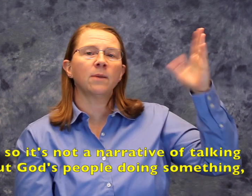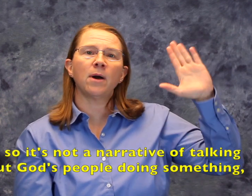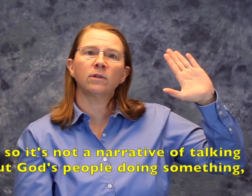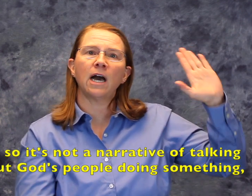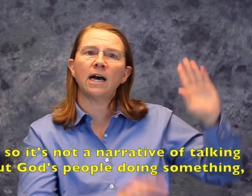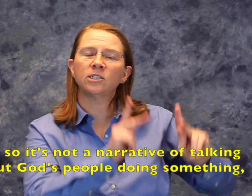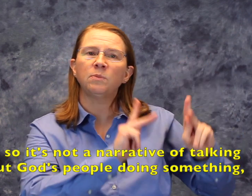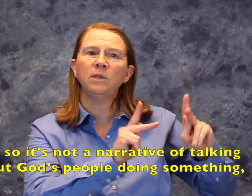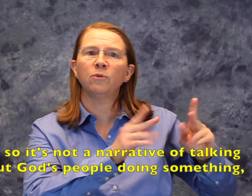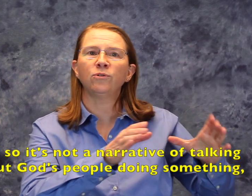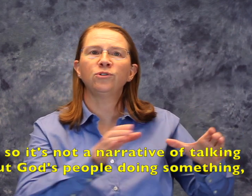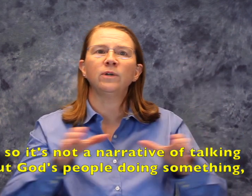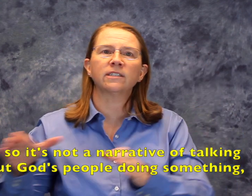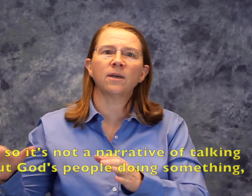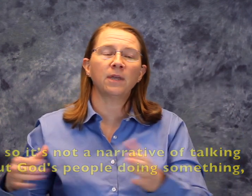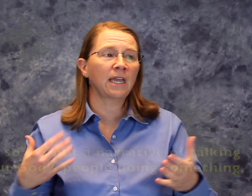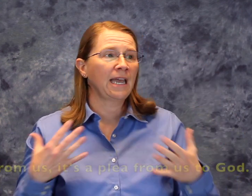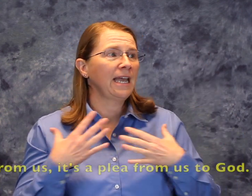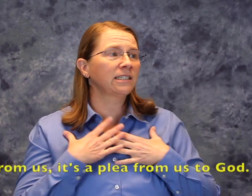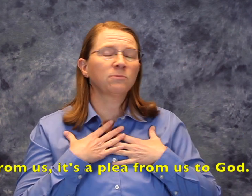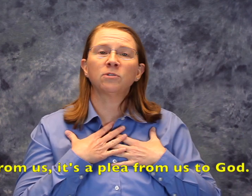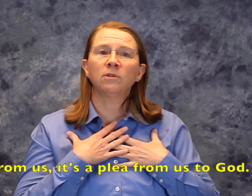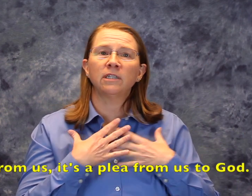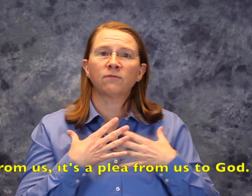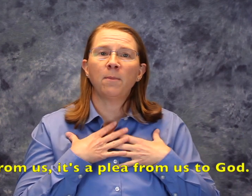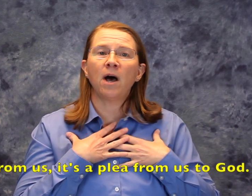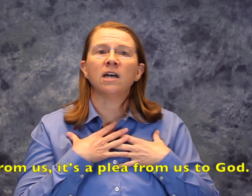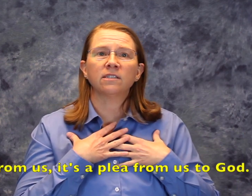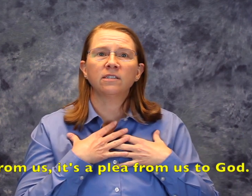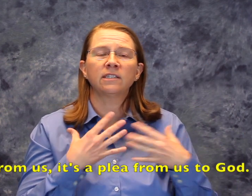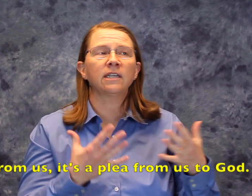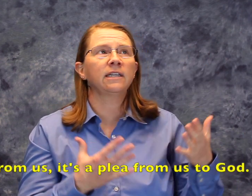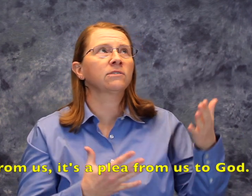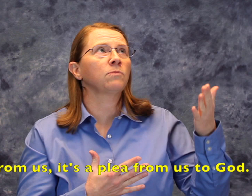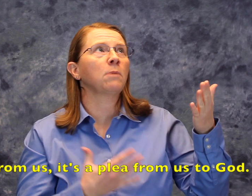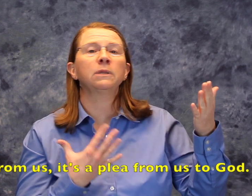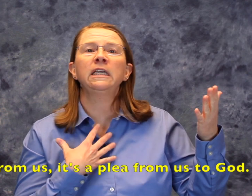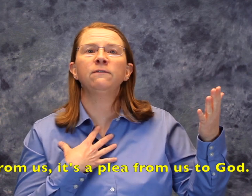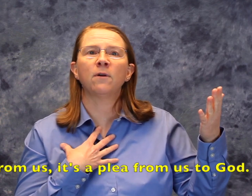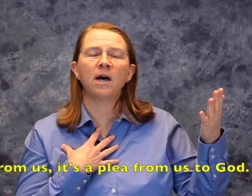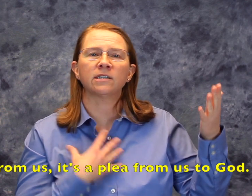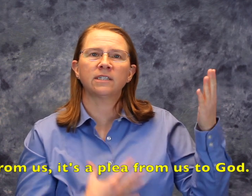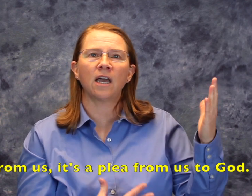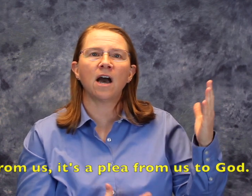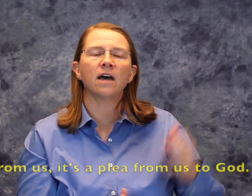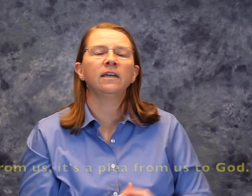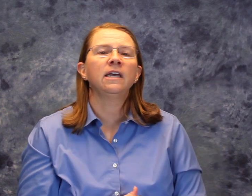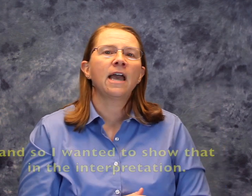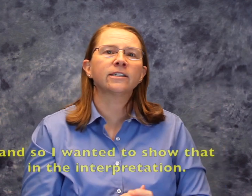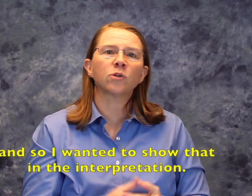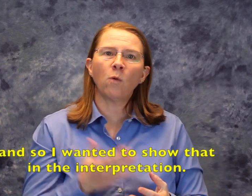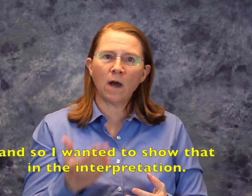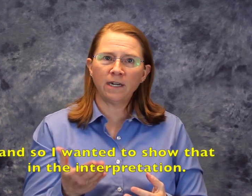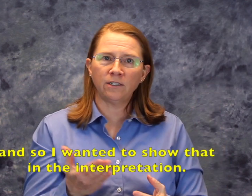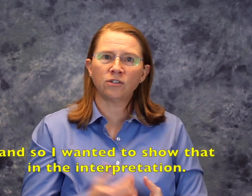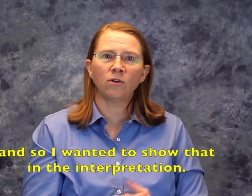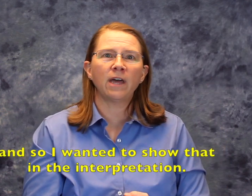about God's people doing something. It's from us. It's a plea from us to God. And so I wanted to show that in